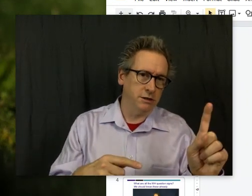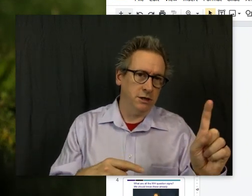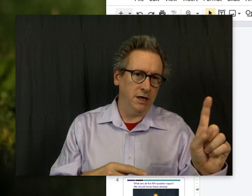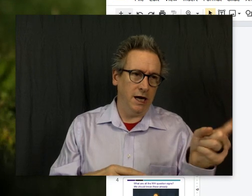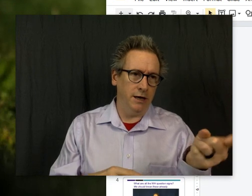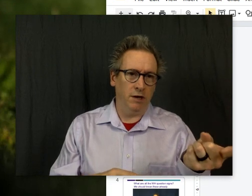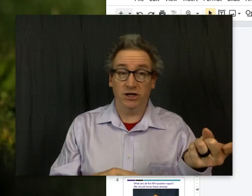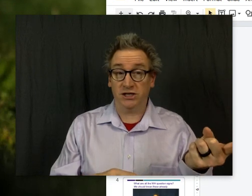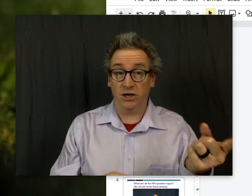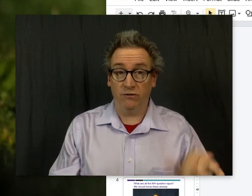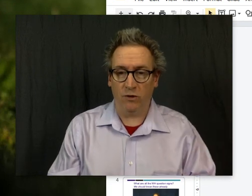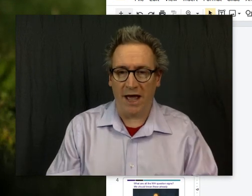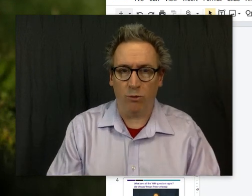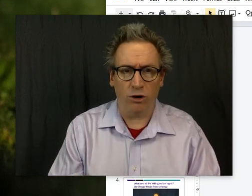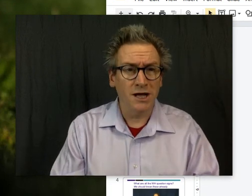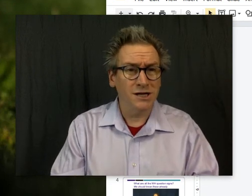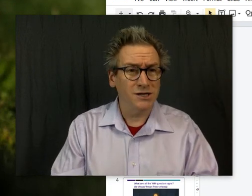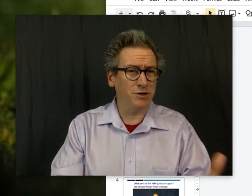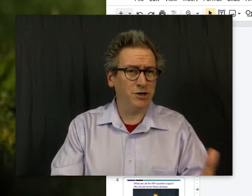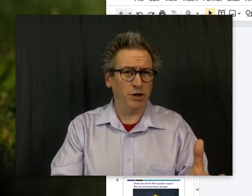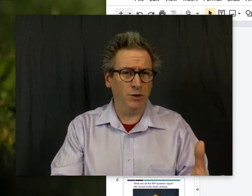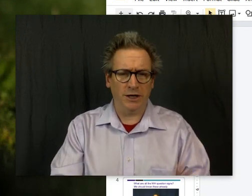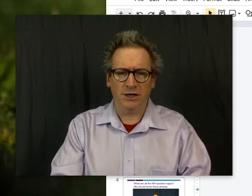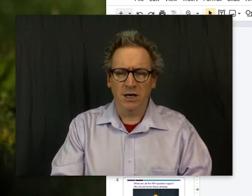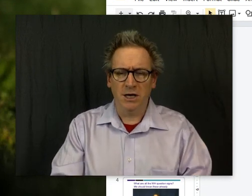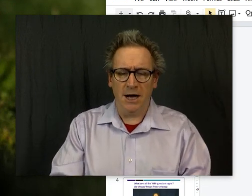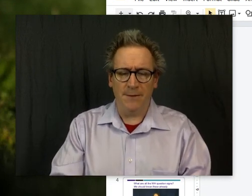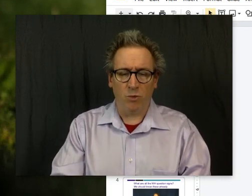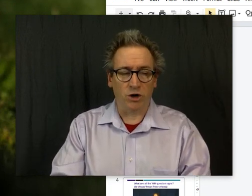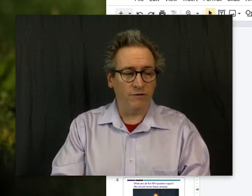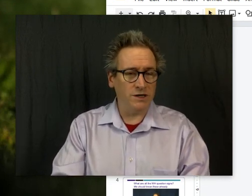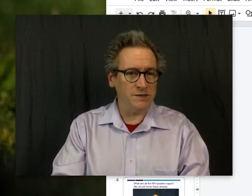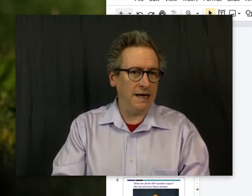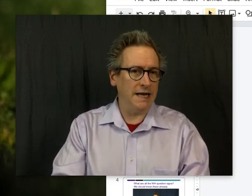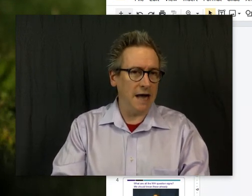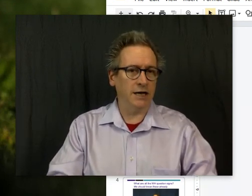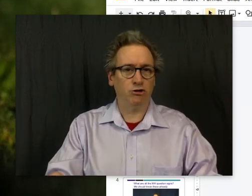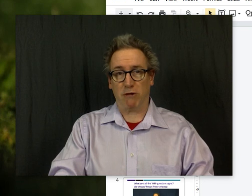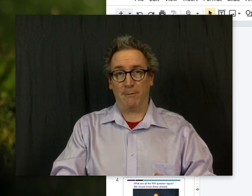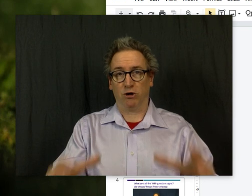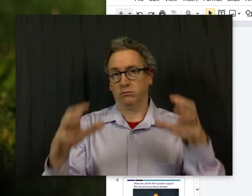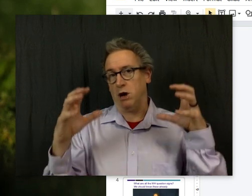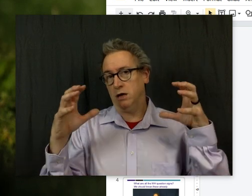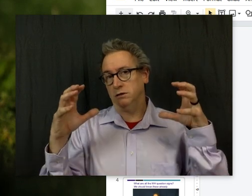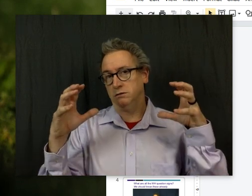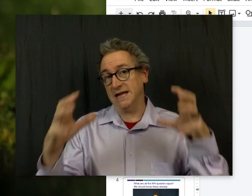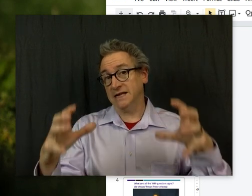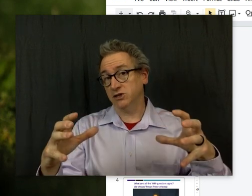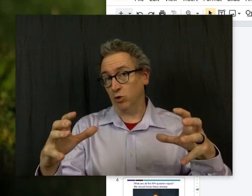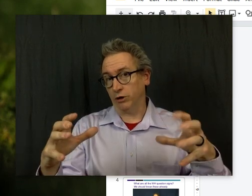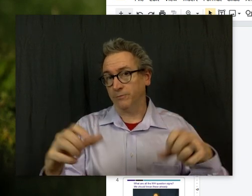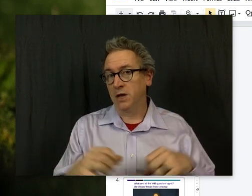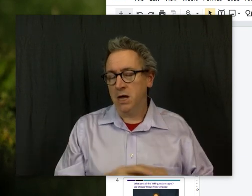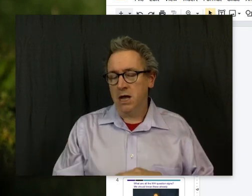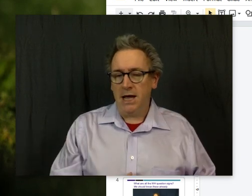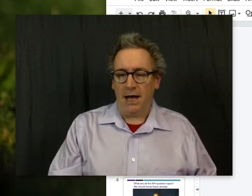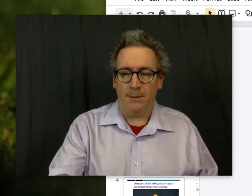one's just a new vocab word. So it's a pretty short unit. We're going to focus mainly on grammar, on sentence